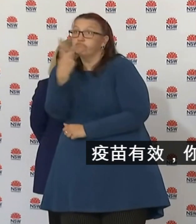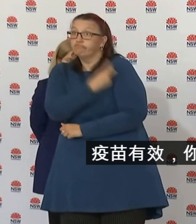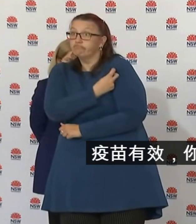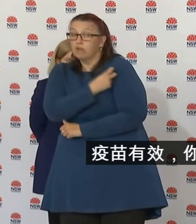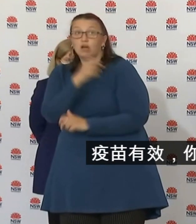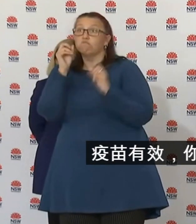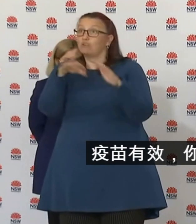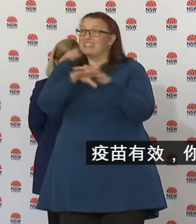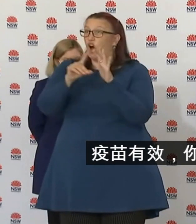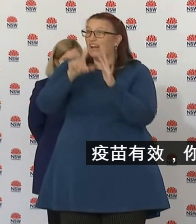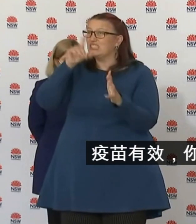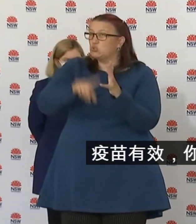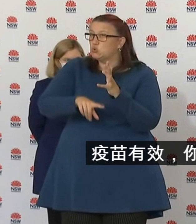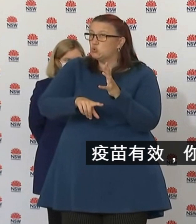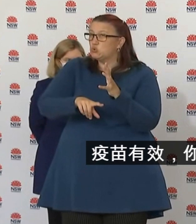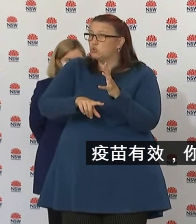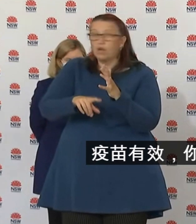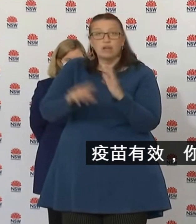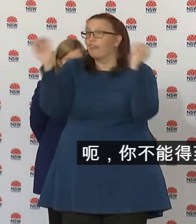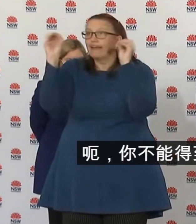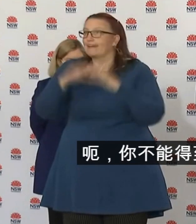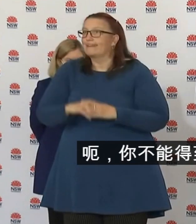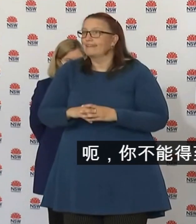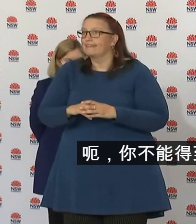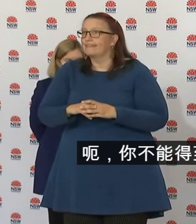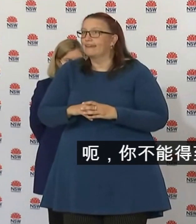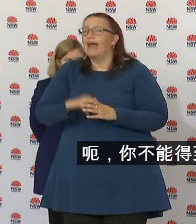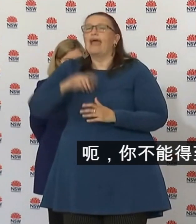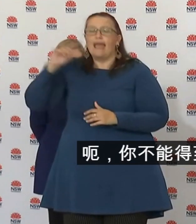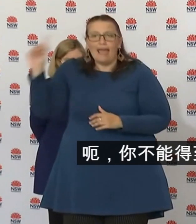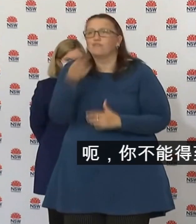vaccine works, and you can't get any more